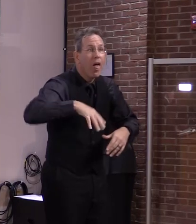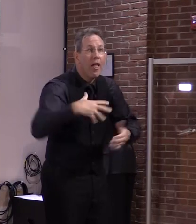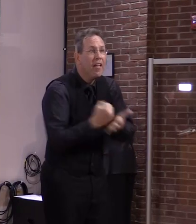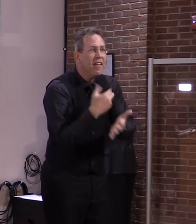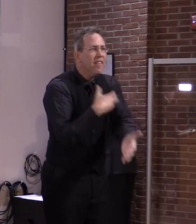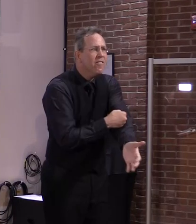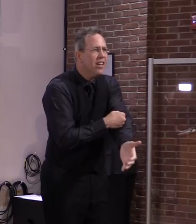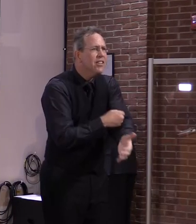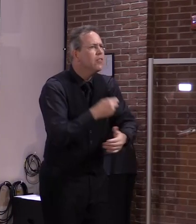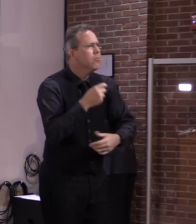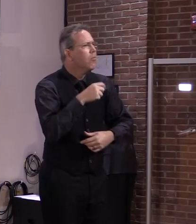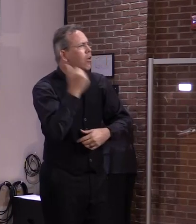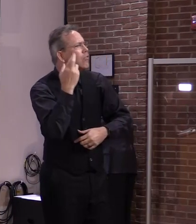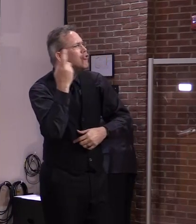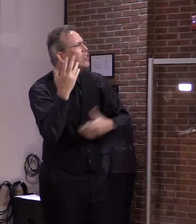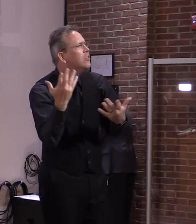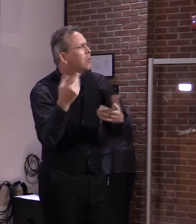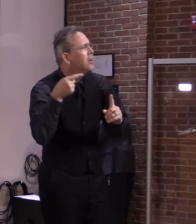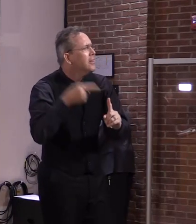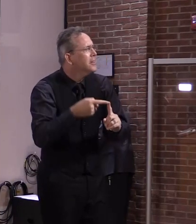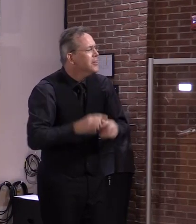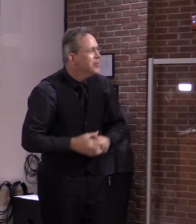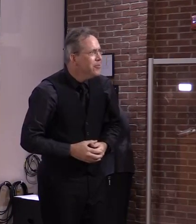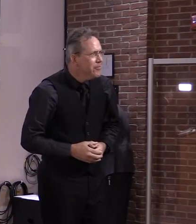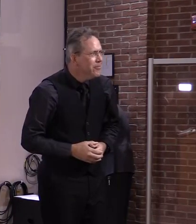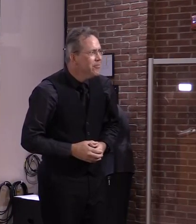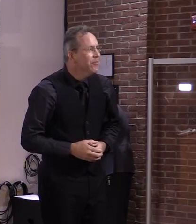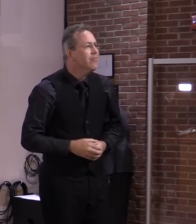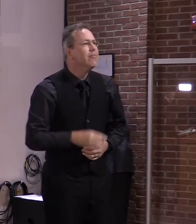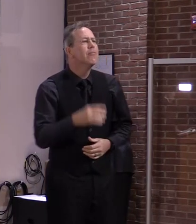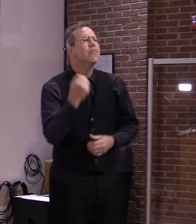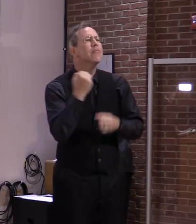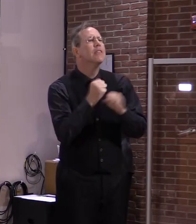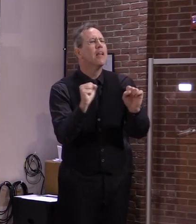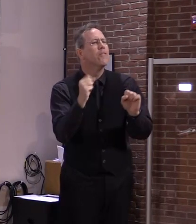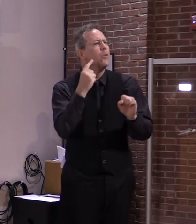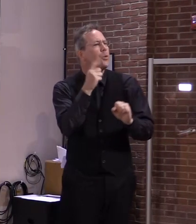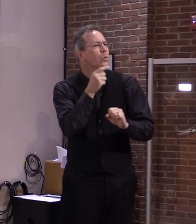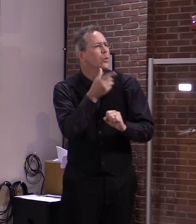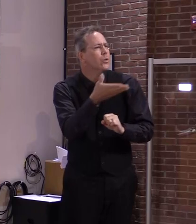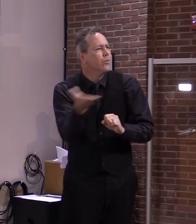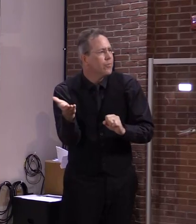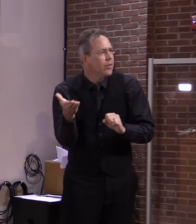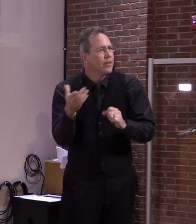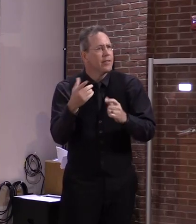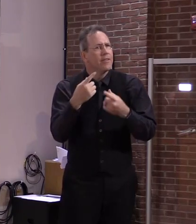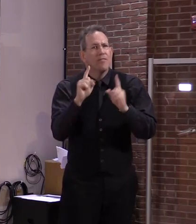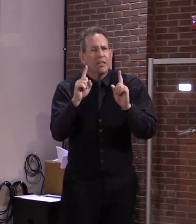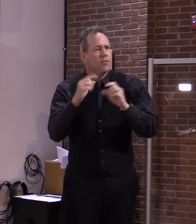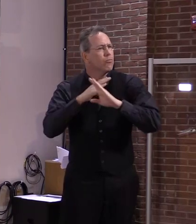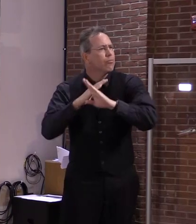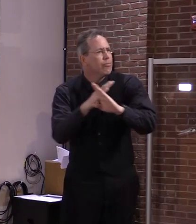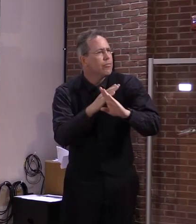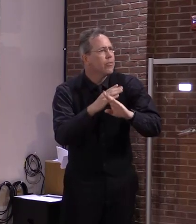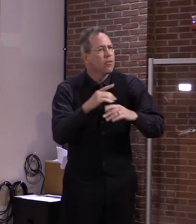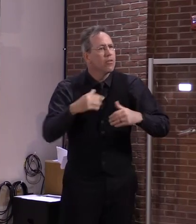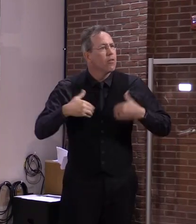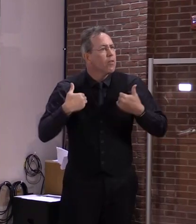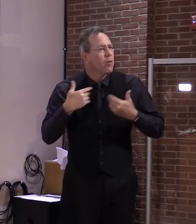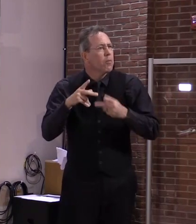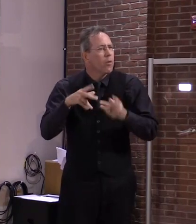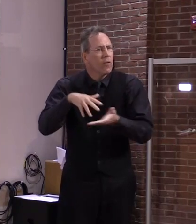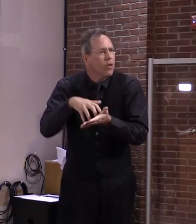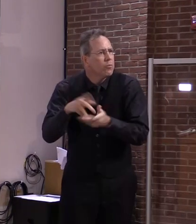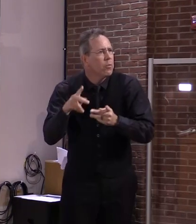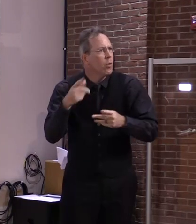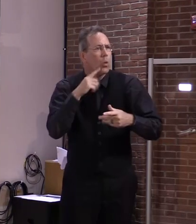should. Not only are they safe and effective, but they mean normalcy. Because again,